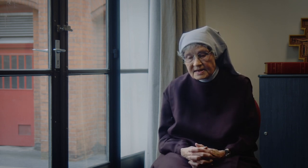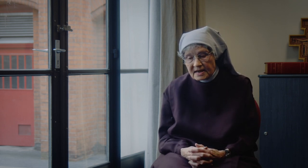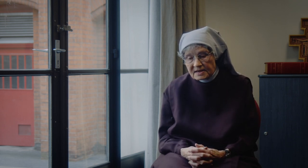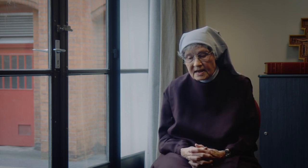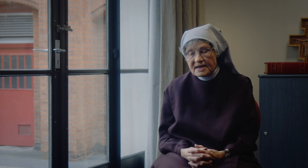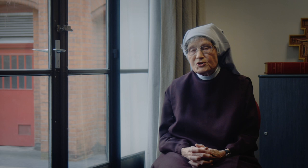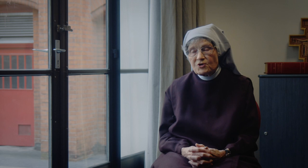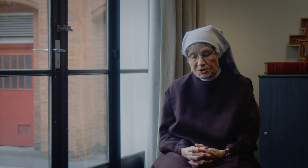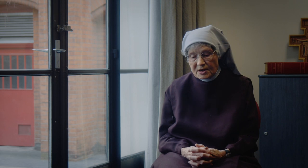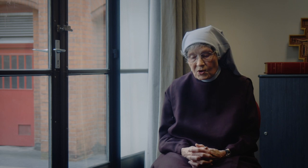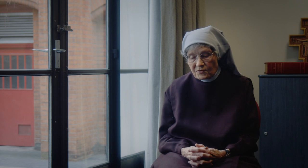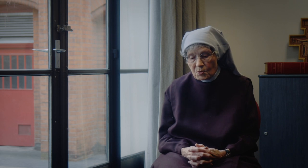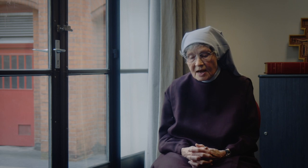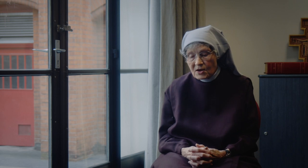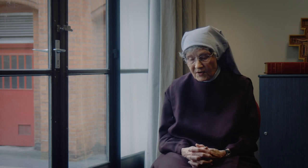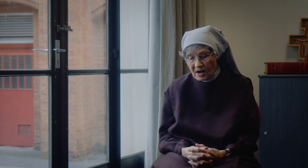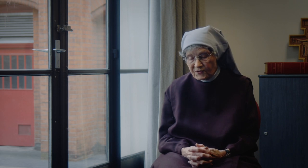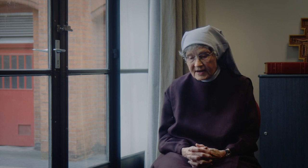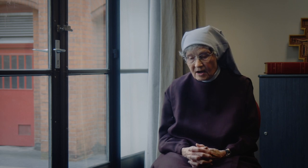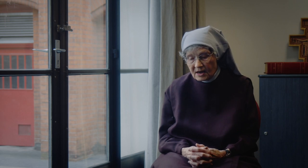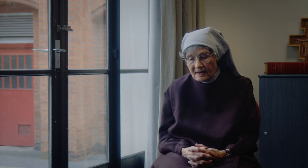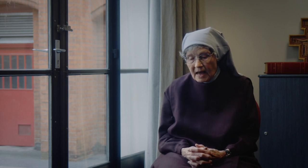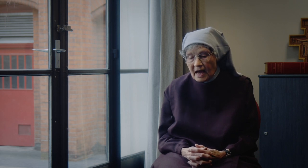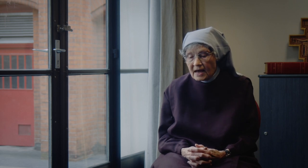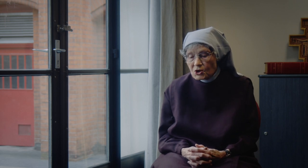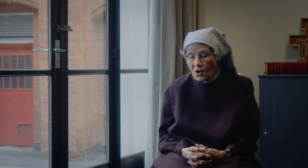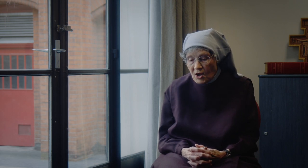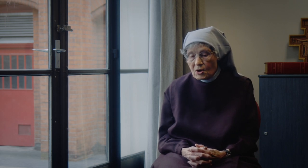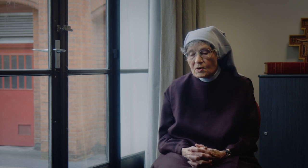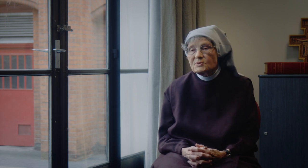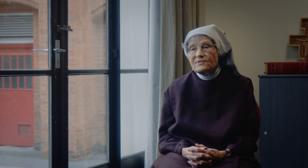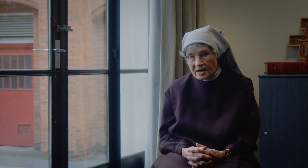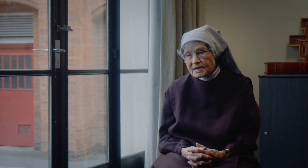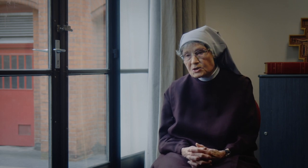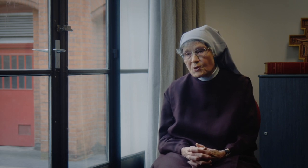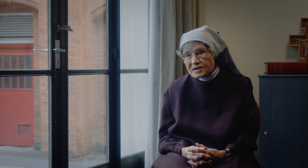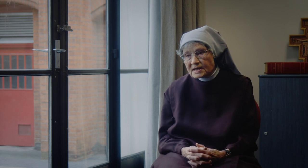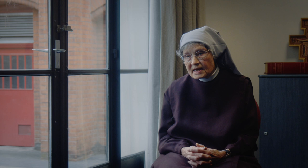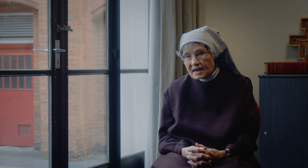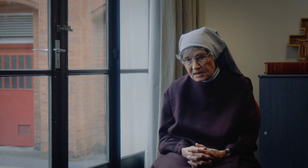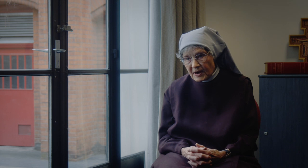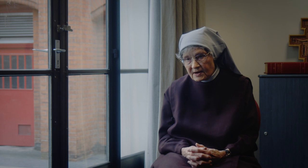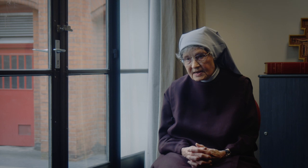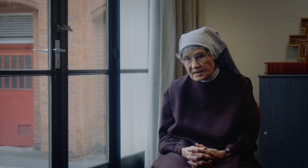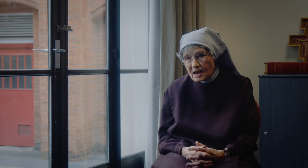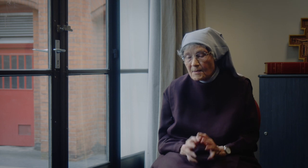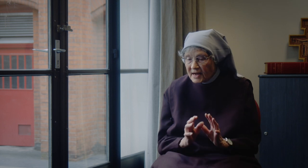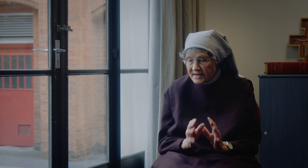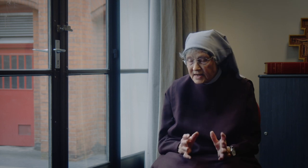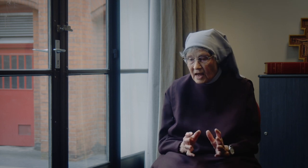States, and his address went on for well over half an hour. And on the whole, it was a very disappointing experience. But I did have